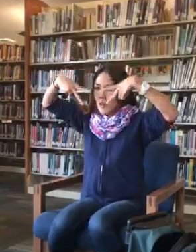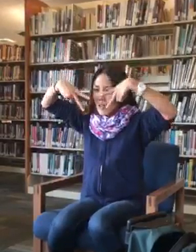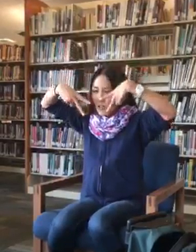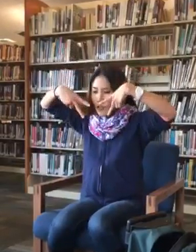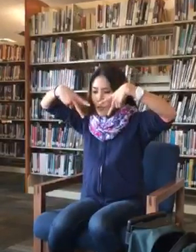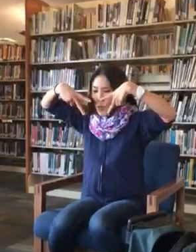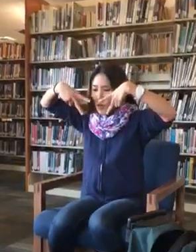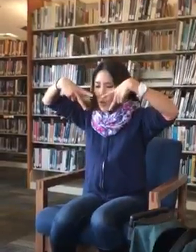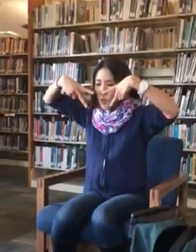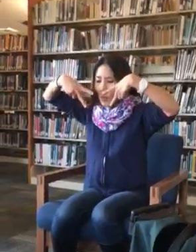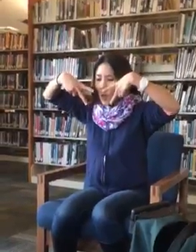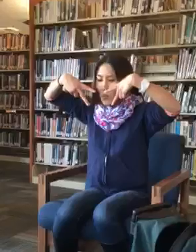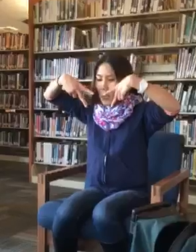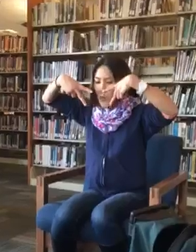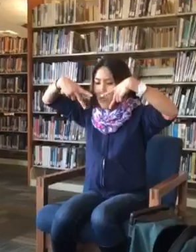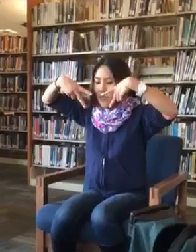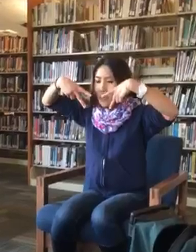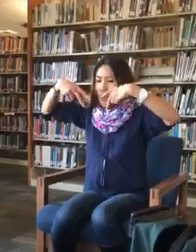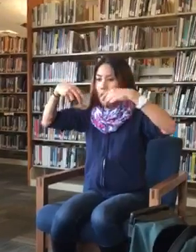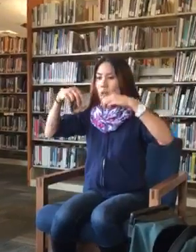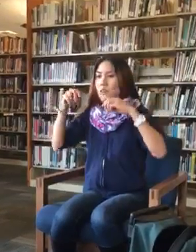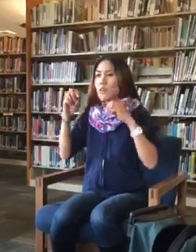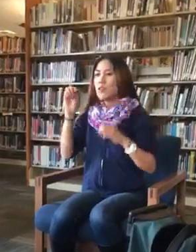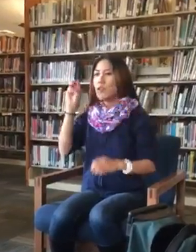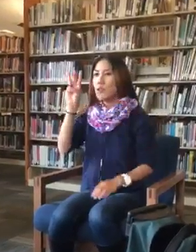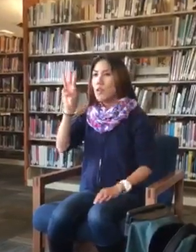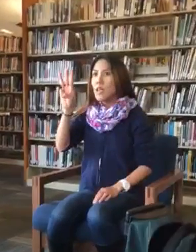is your superior oblique muscle. So 3,